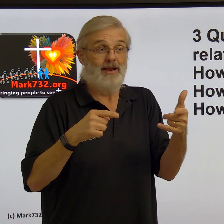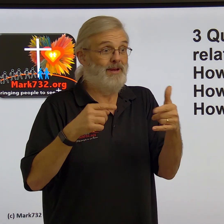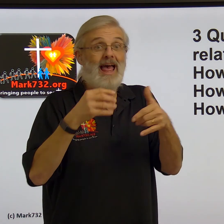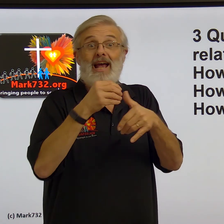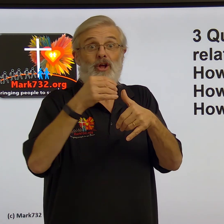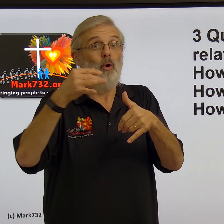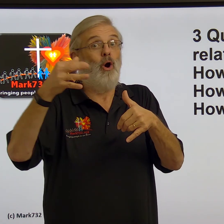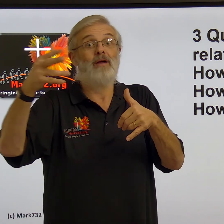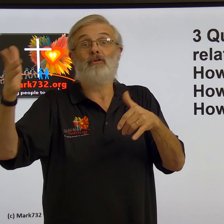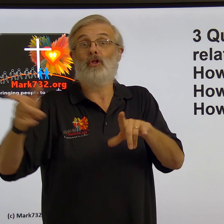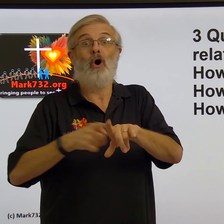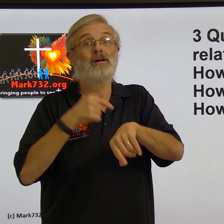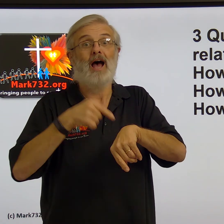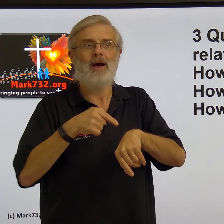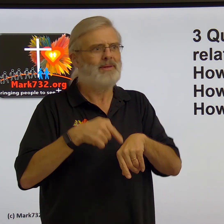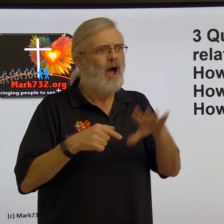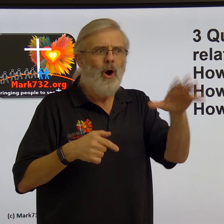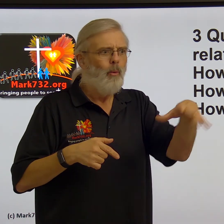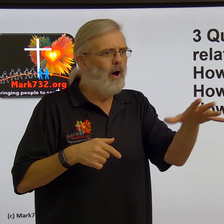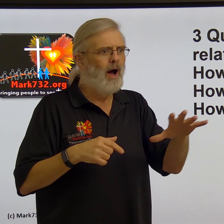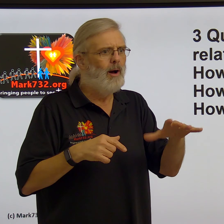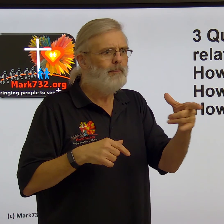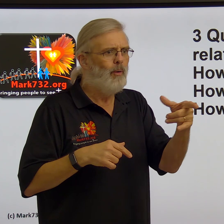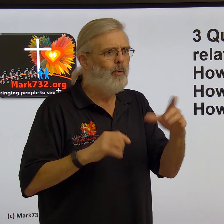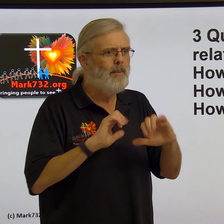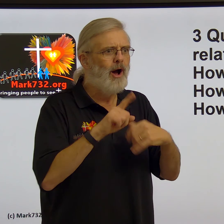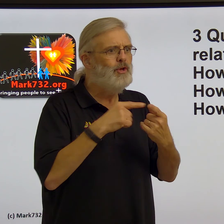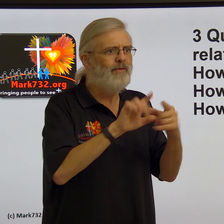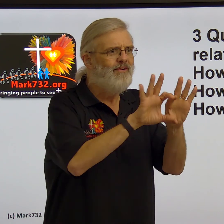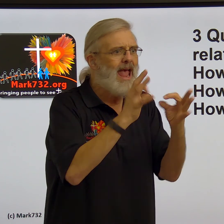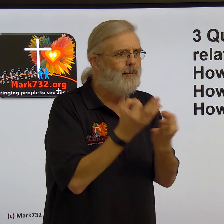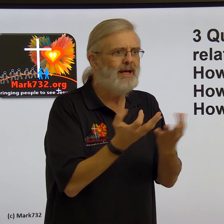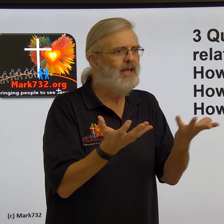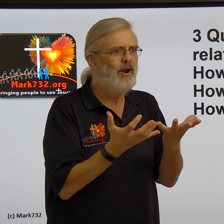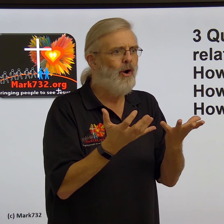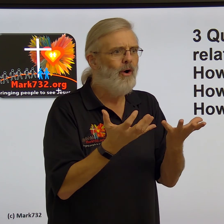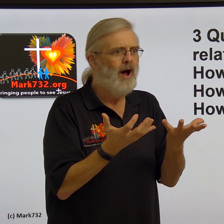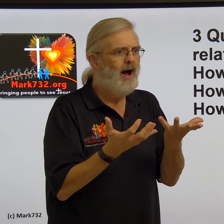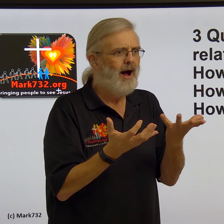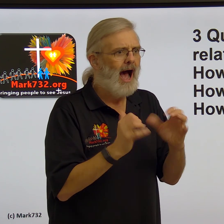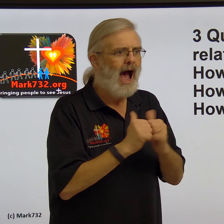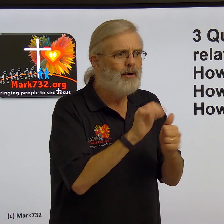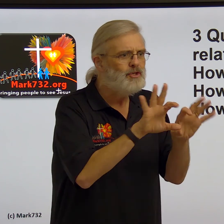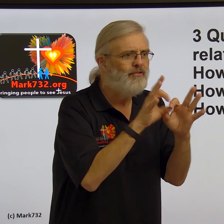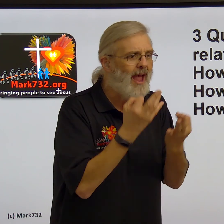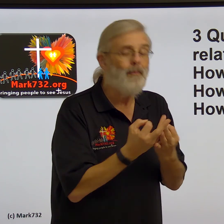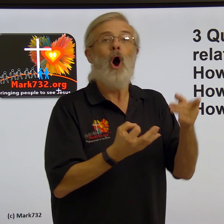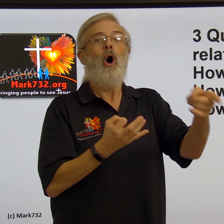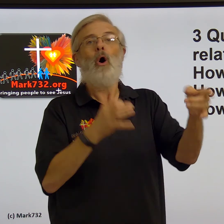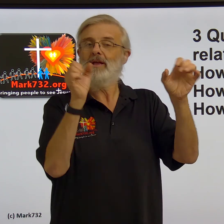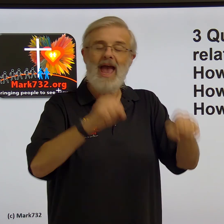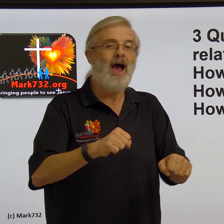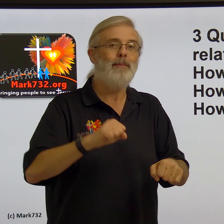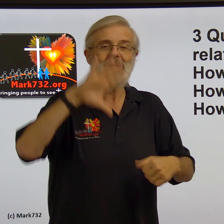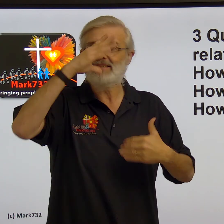mean I could go on for a long time well what about your family you know how is your family oh yeah my son